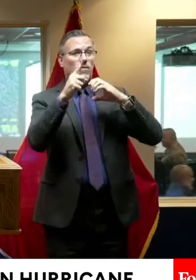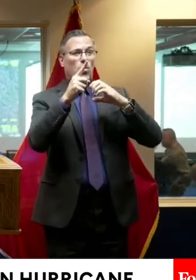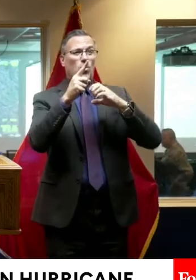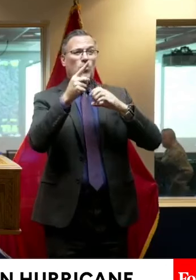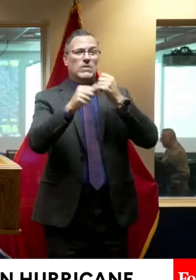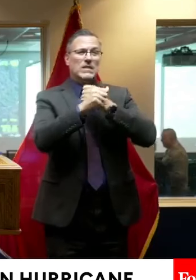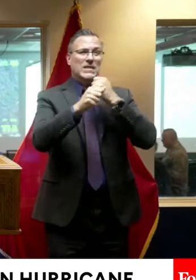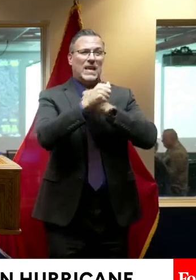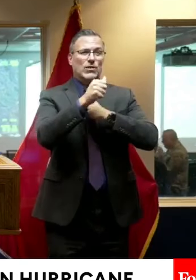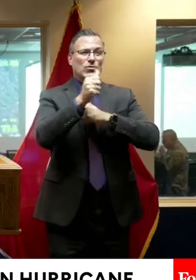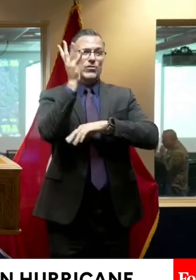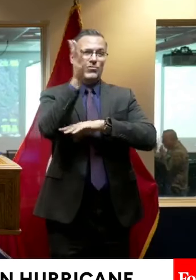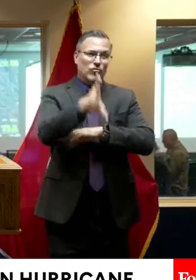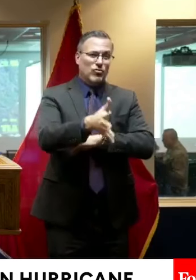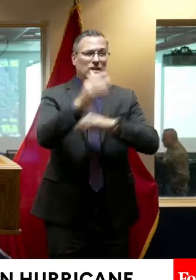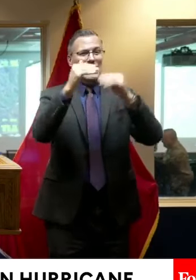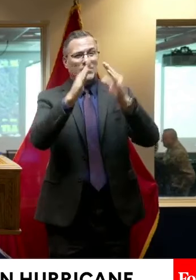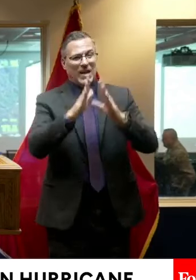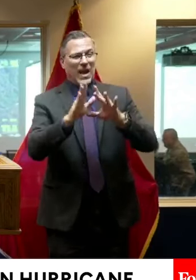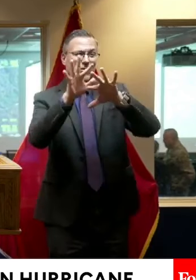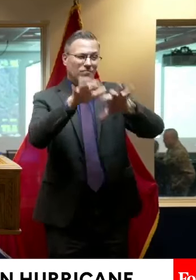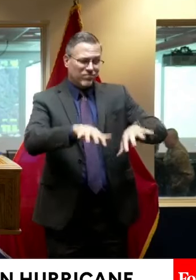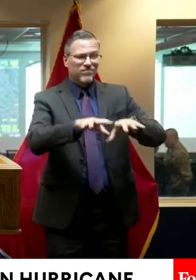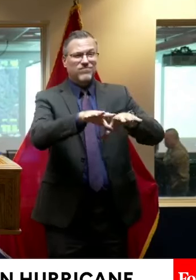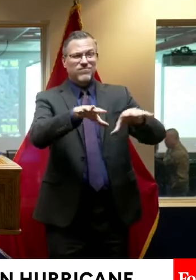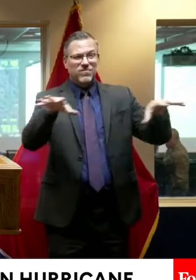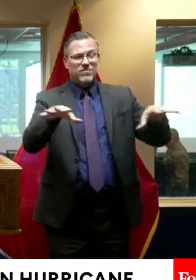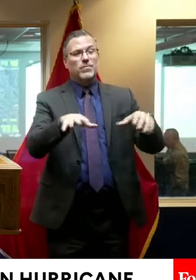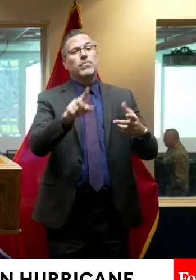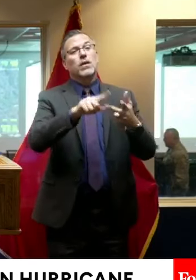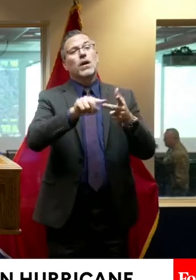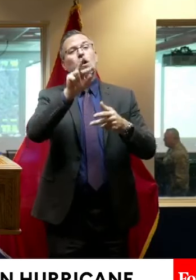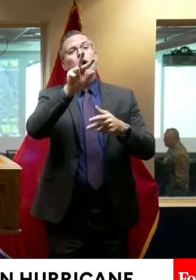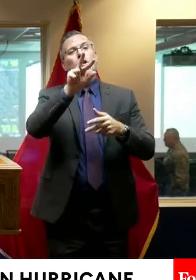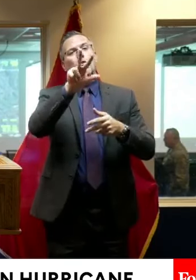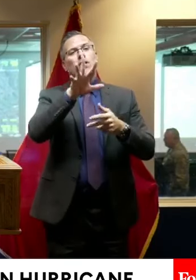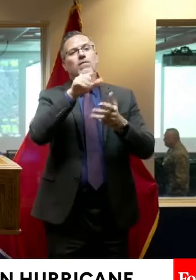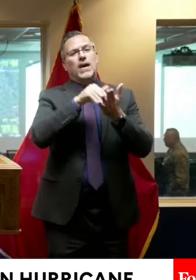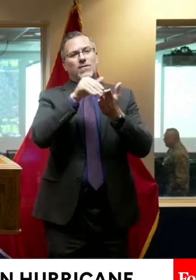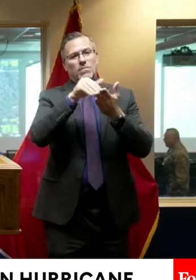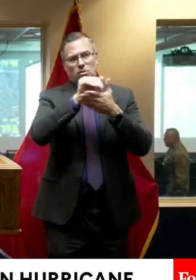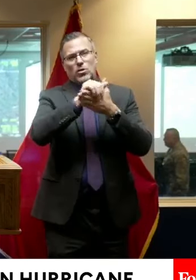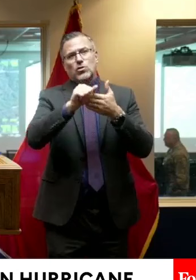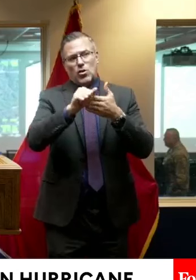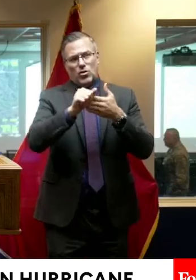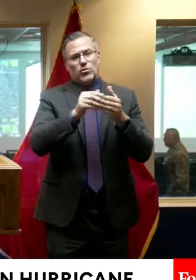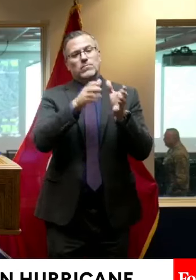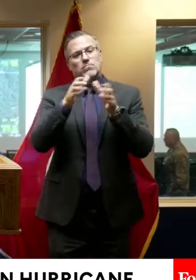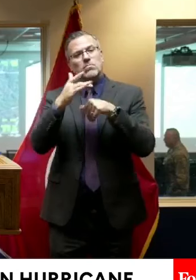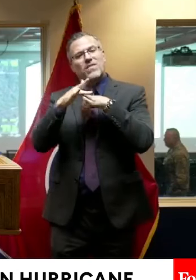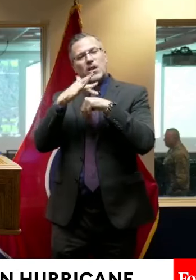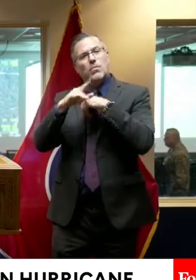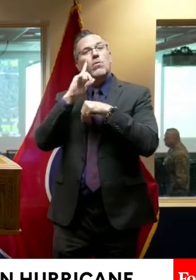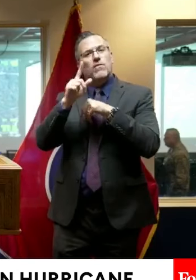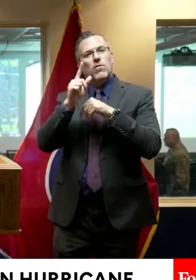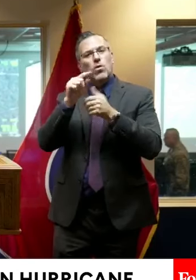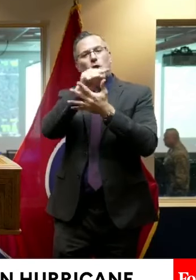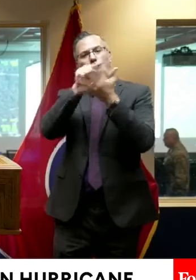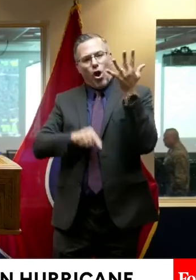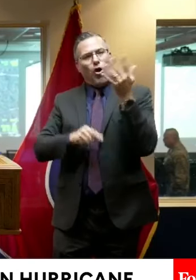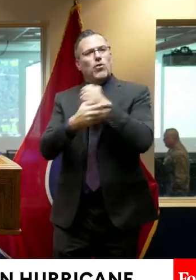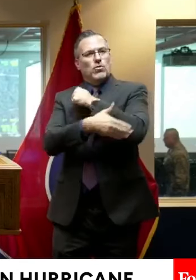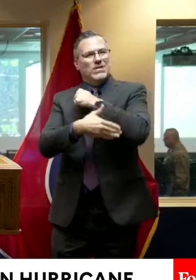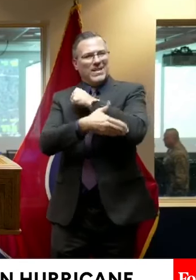to distressed and at-risk counties. $35 million of the $100 million will be used by all the counties